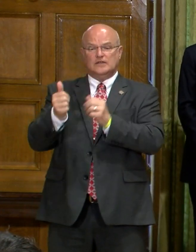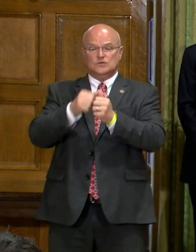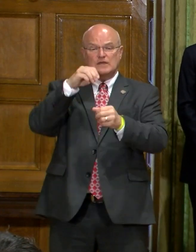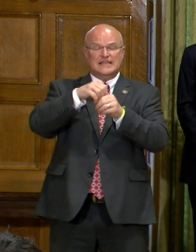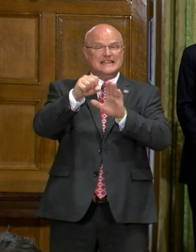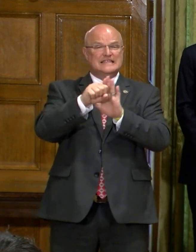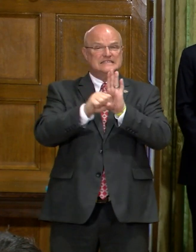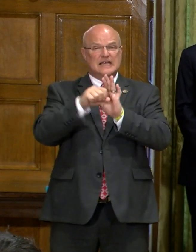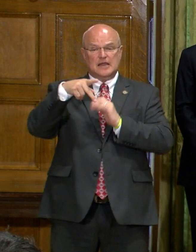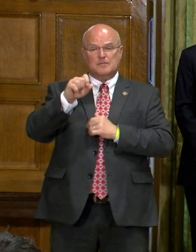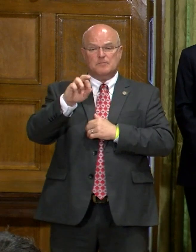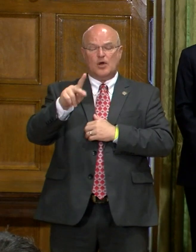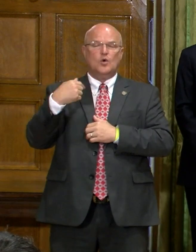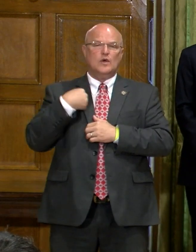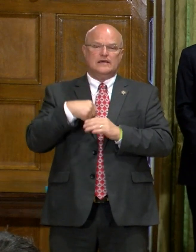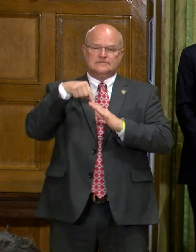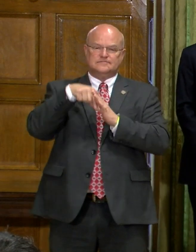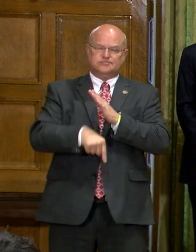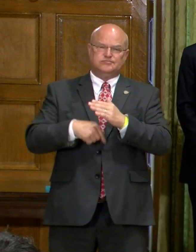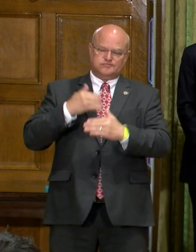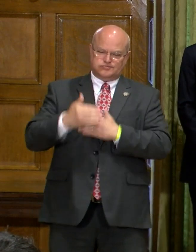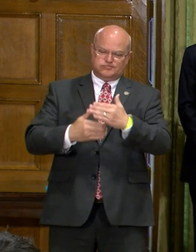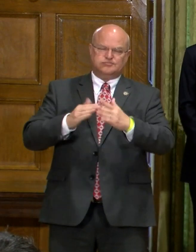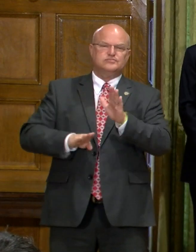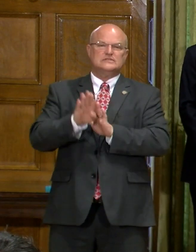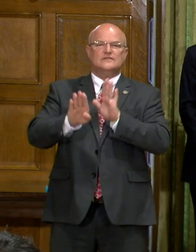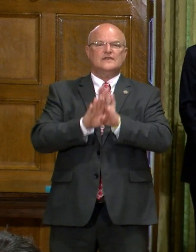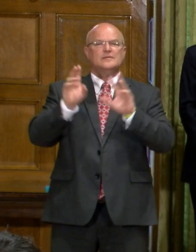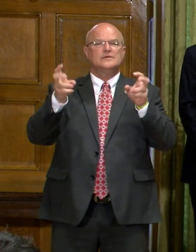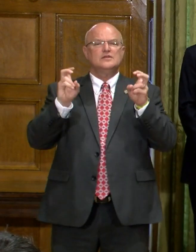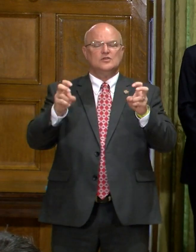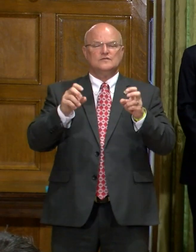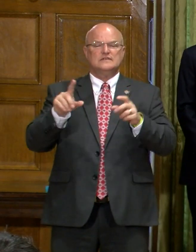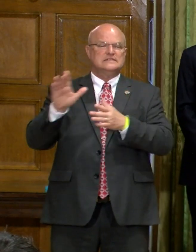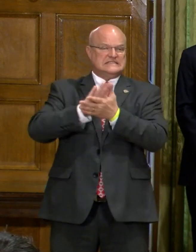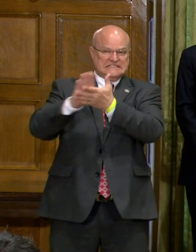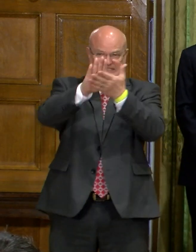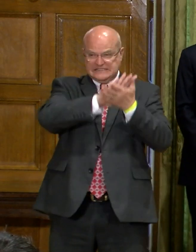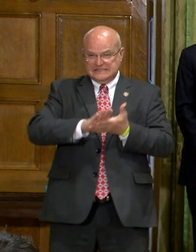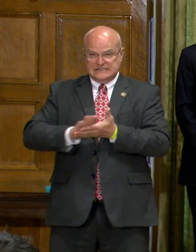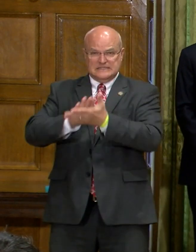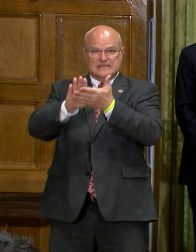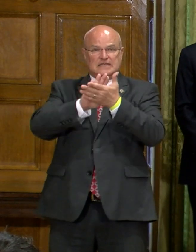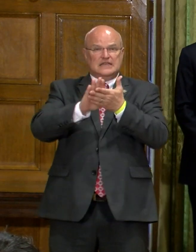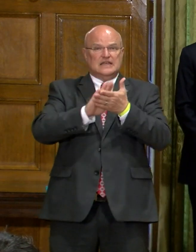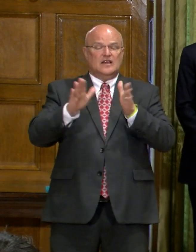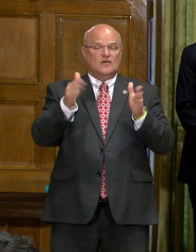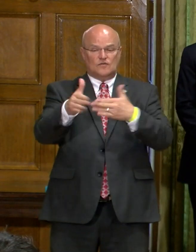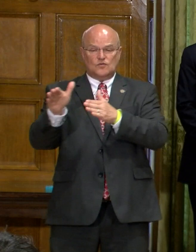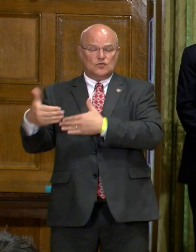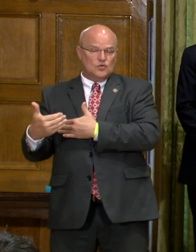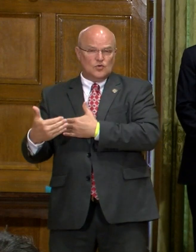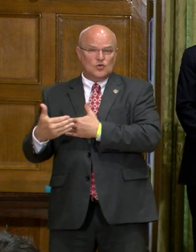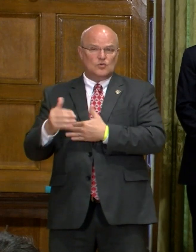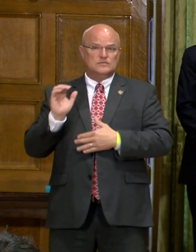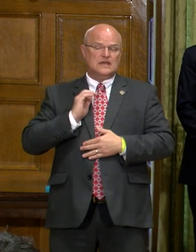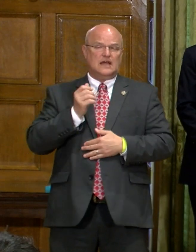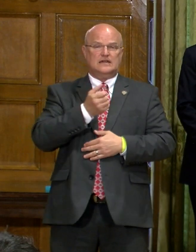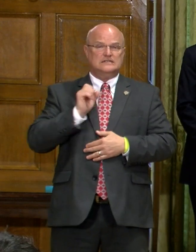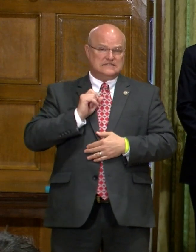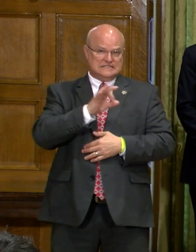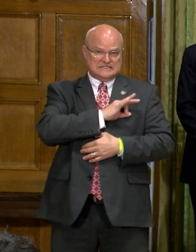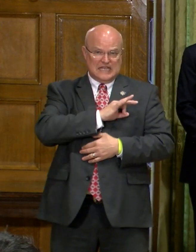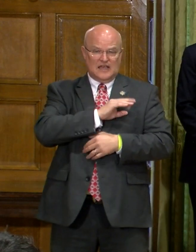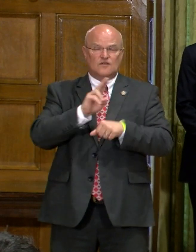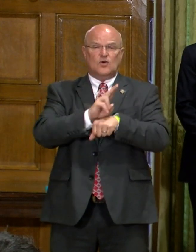state parks, we have an extensive protocol that we've developed in terms of sanitization of rooms. Our staff